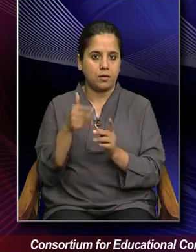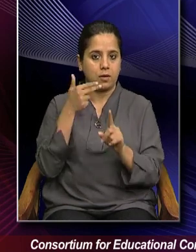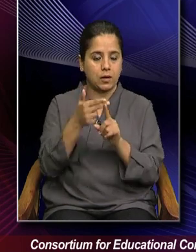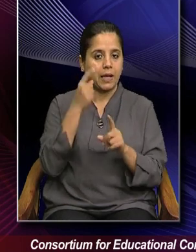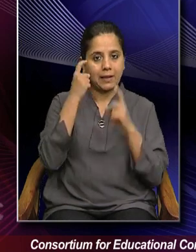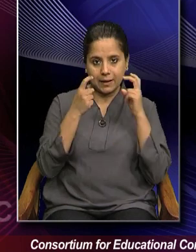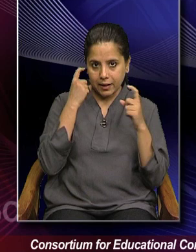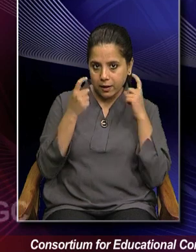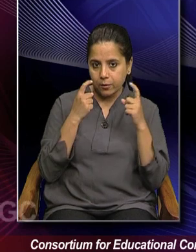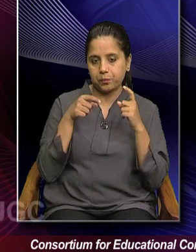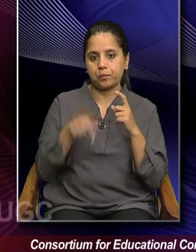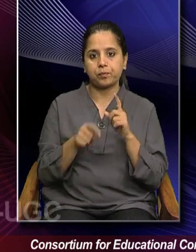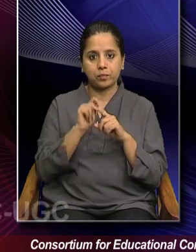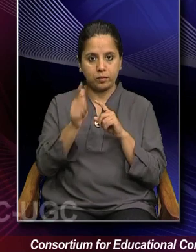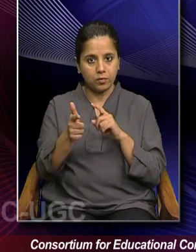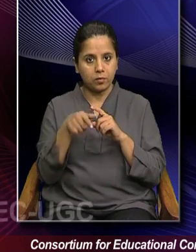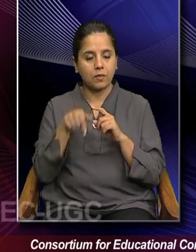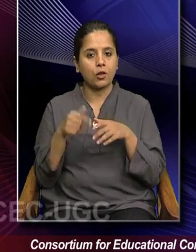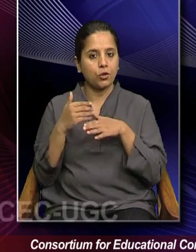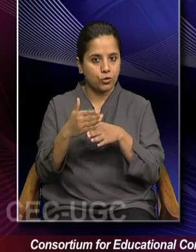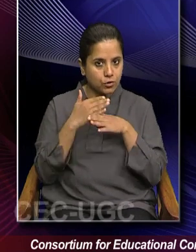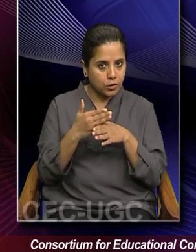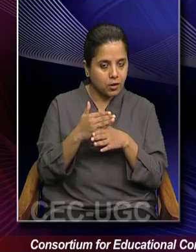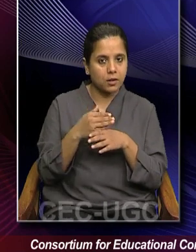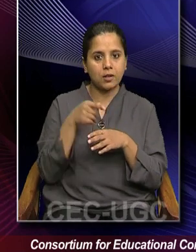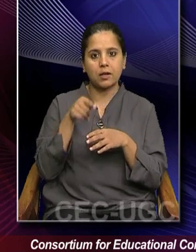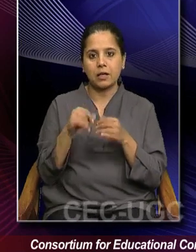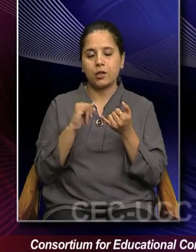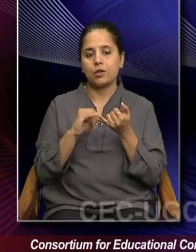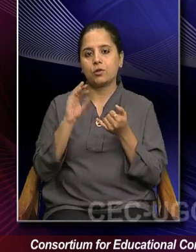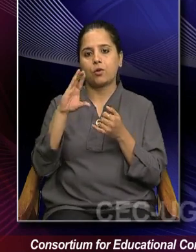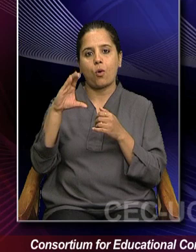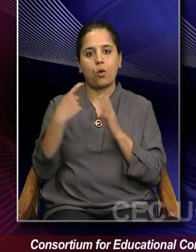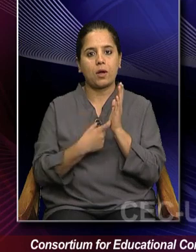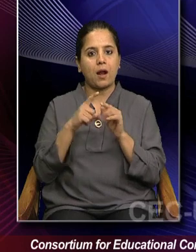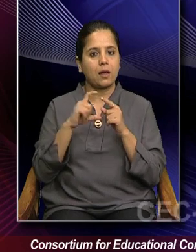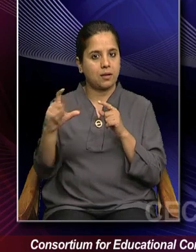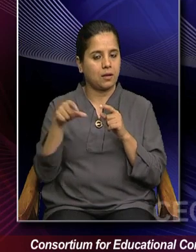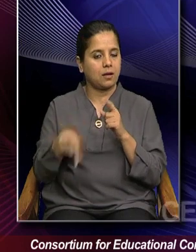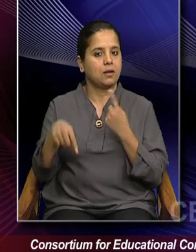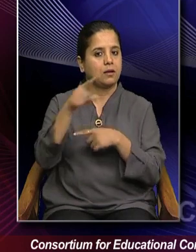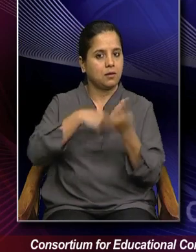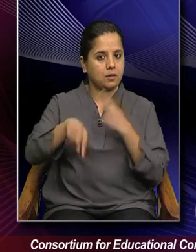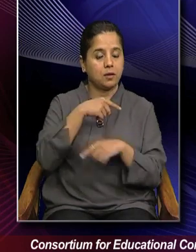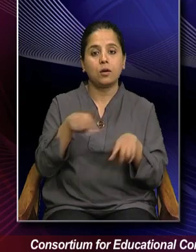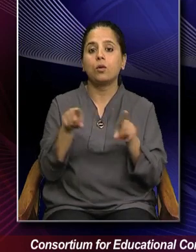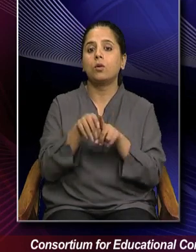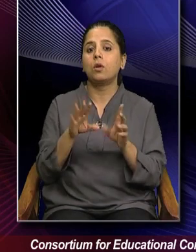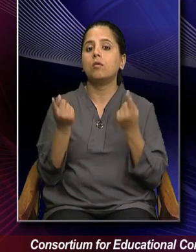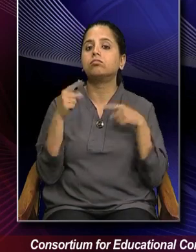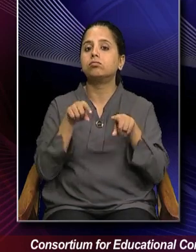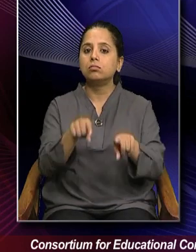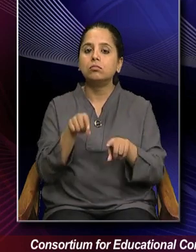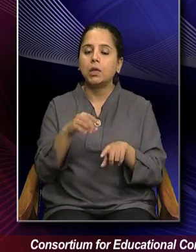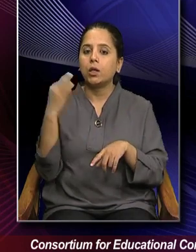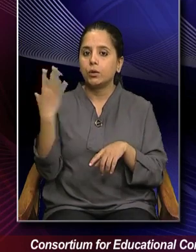think, pair, share and Socratic circles. It is also aligned with